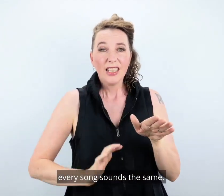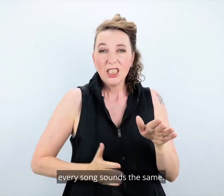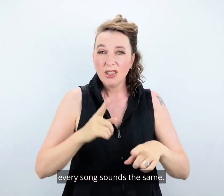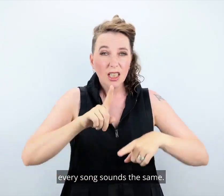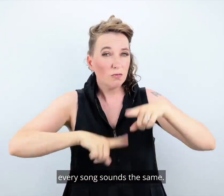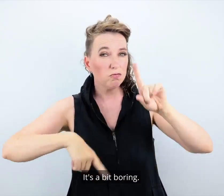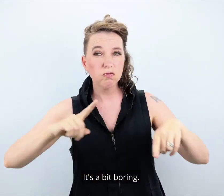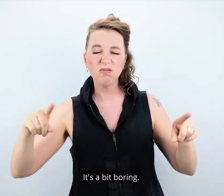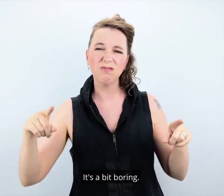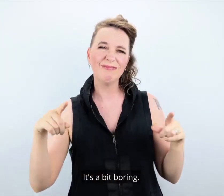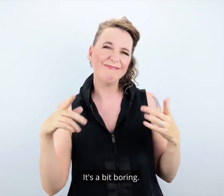It's a bit boring.